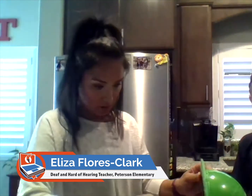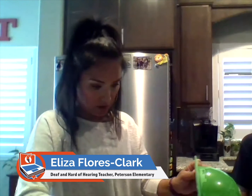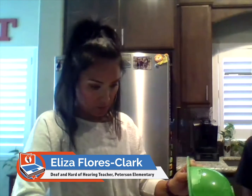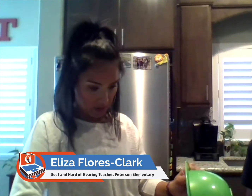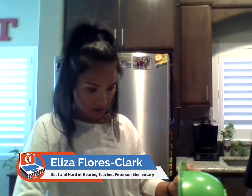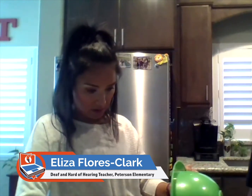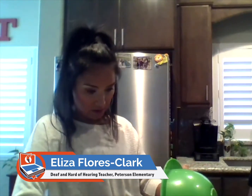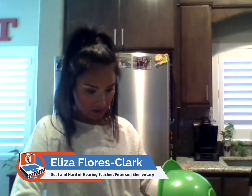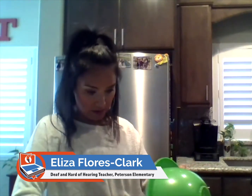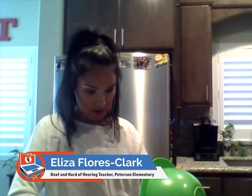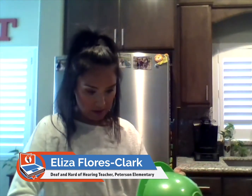Scraping it all out.